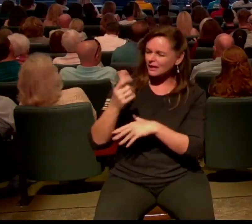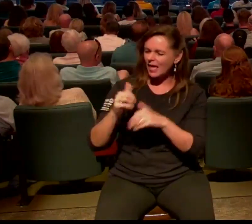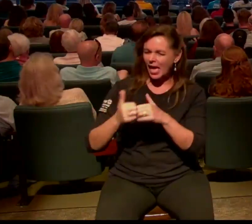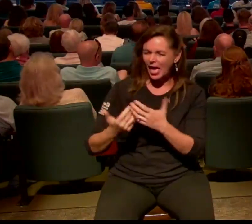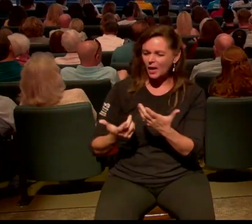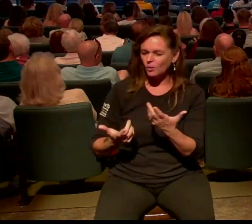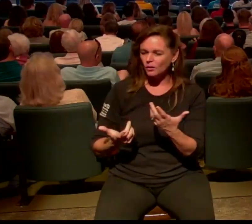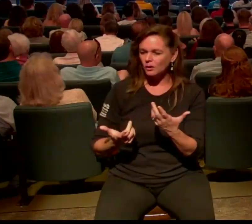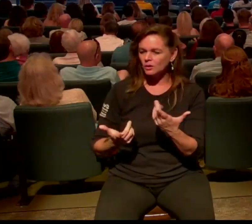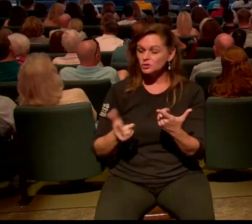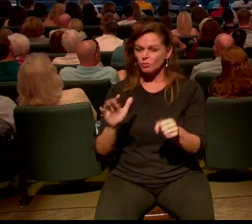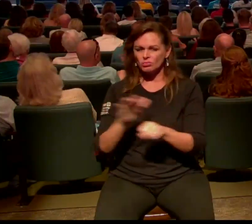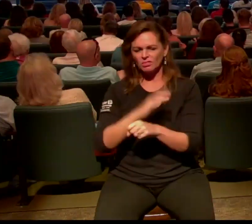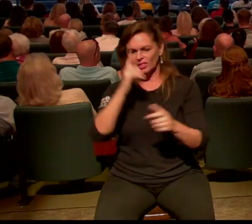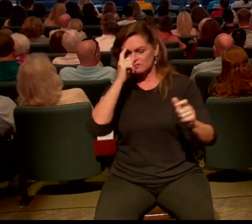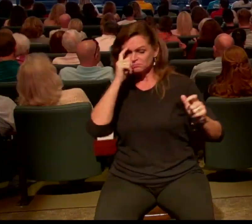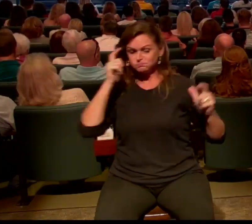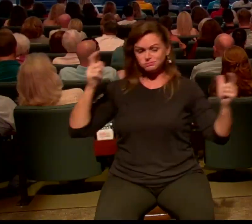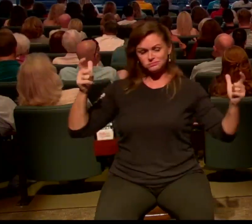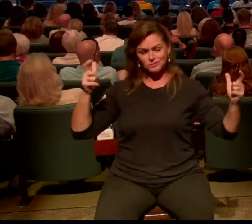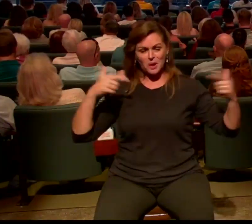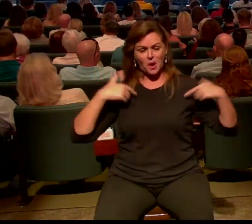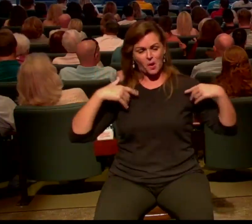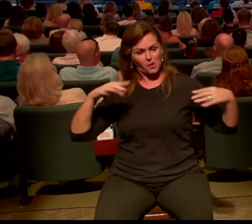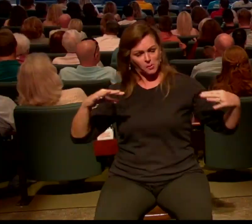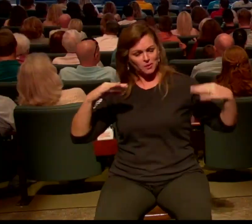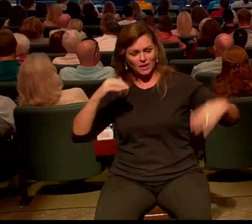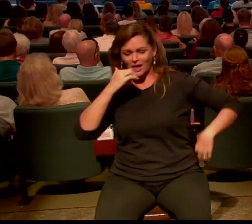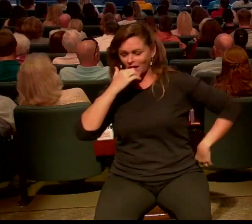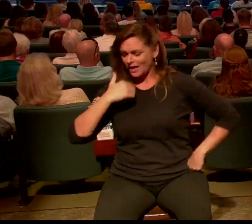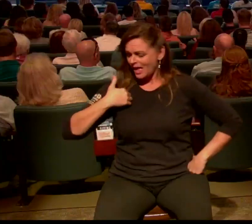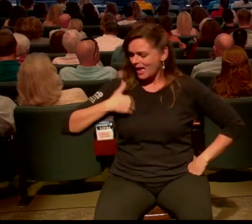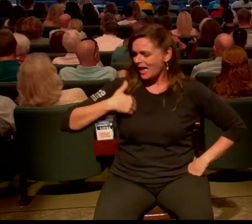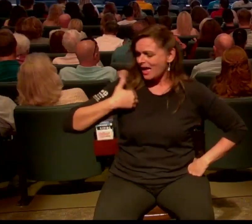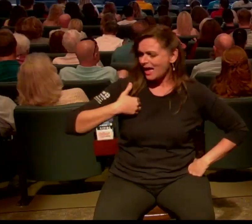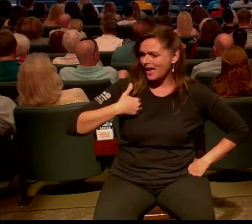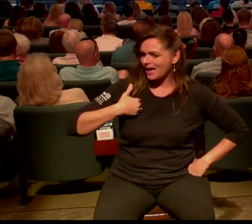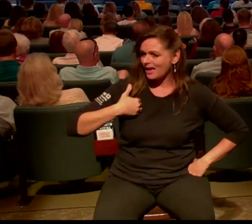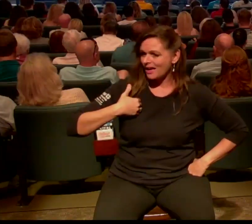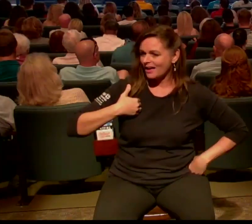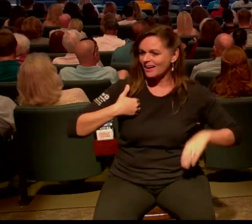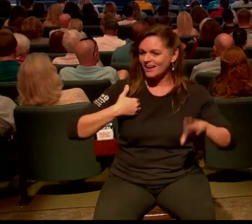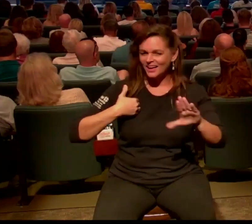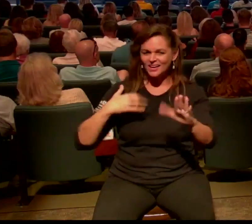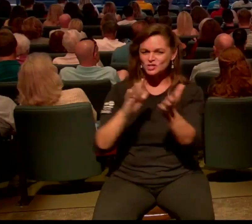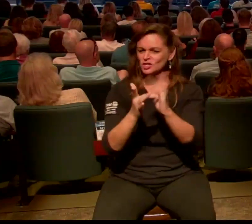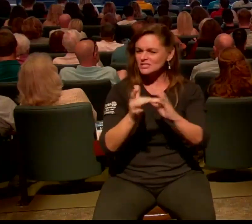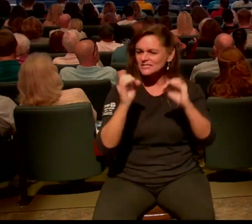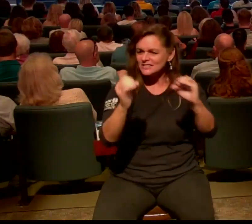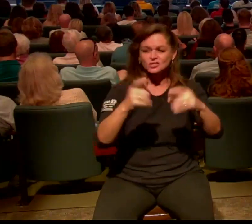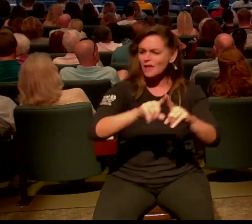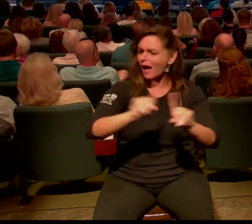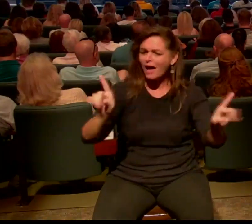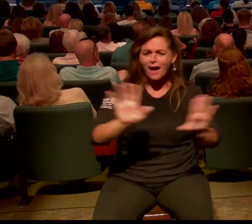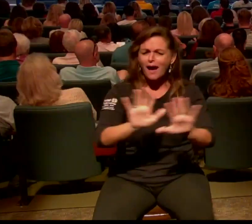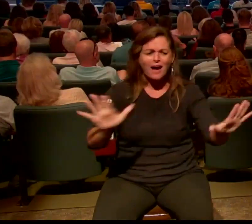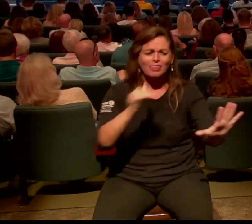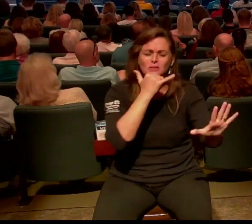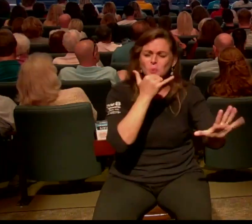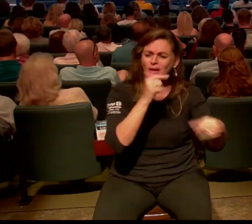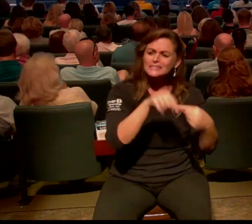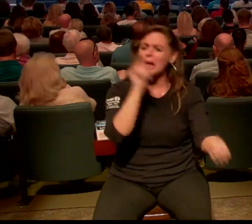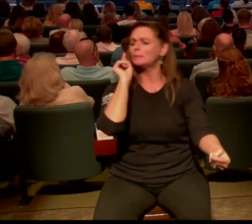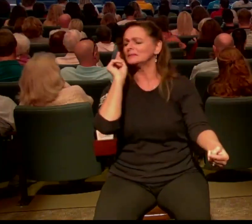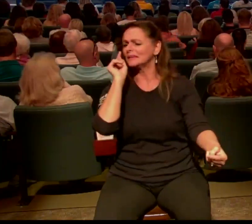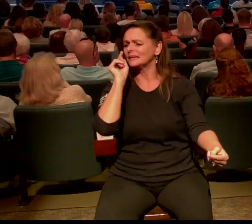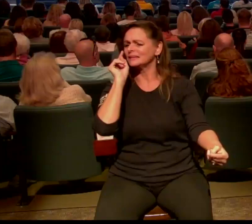get full of yourself. You forget yourself. The second quick thought on servant